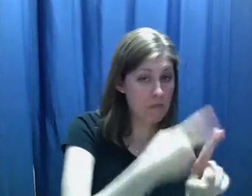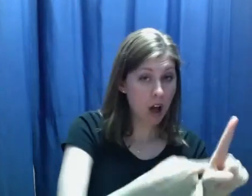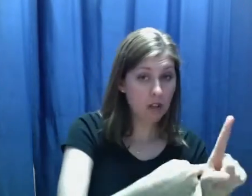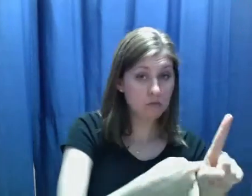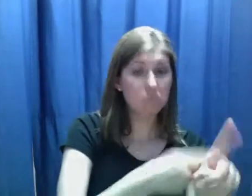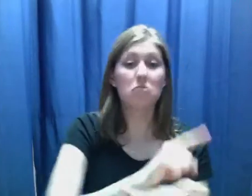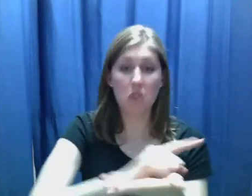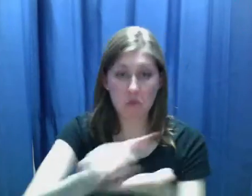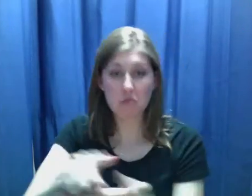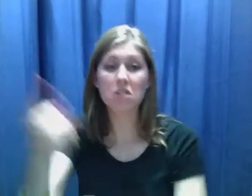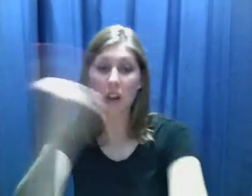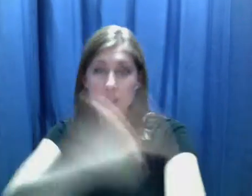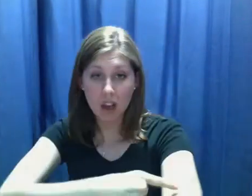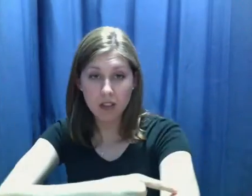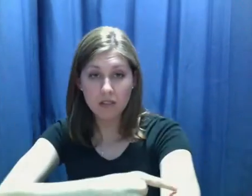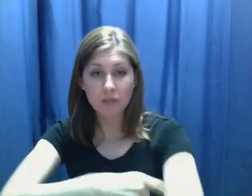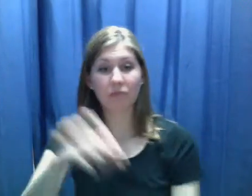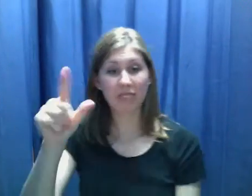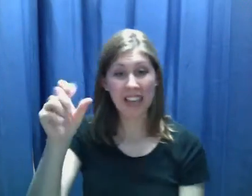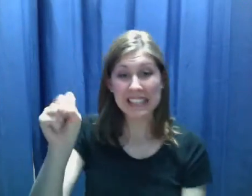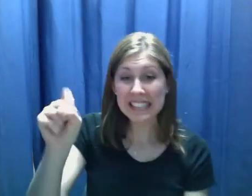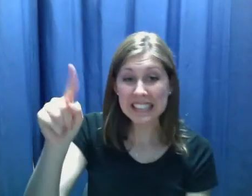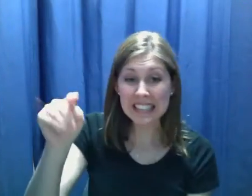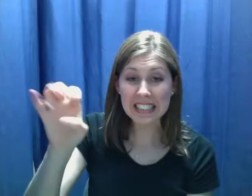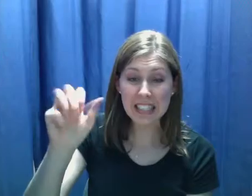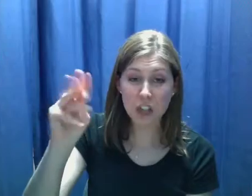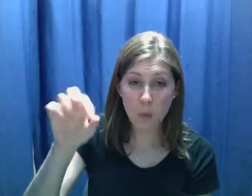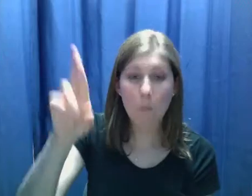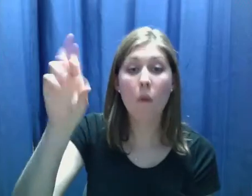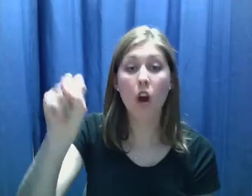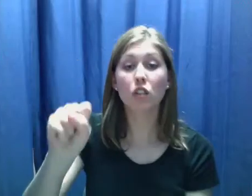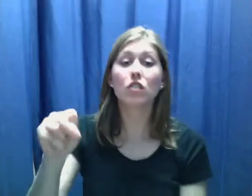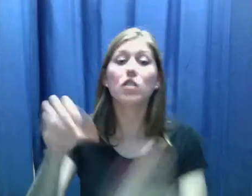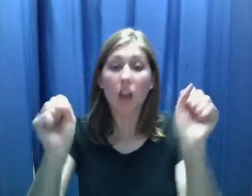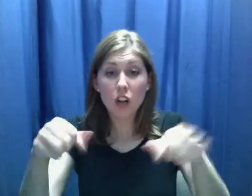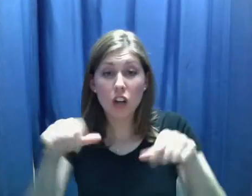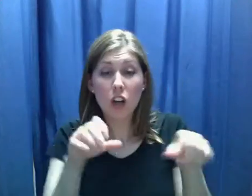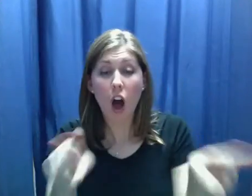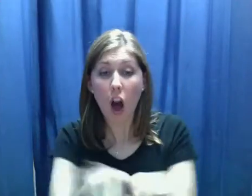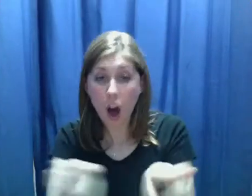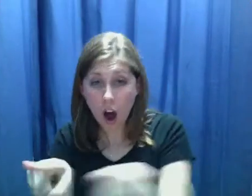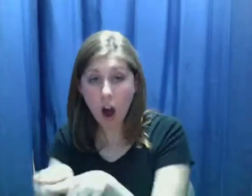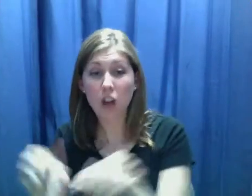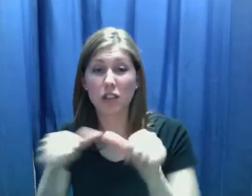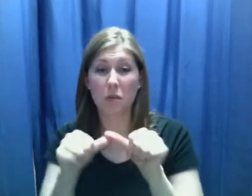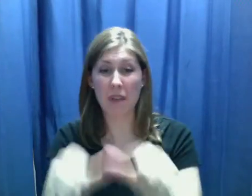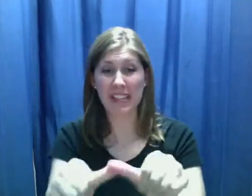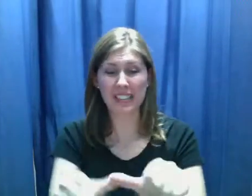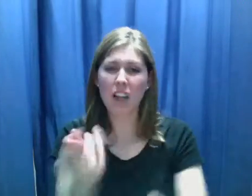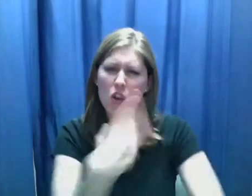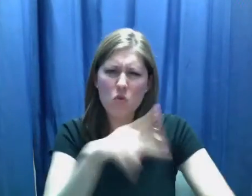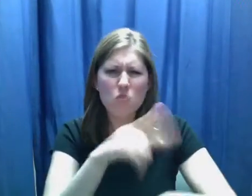The steamers could also maintain regular schedules, independent of inclemency of the weather, such as